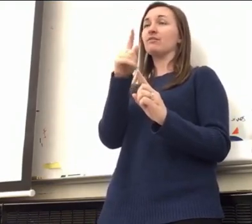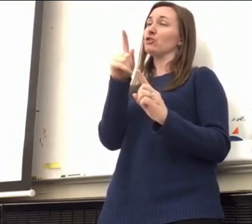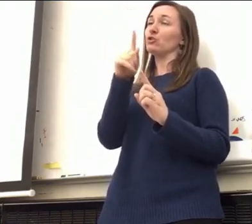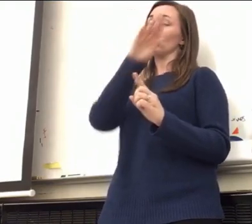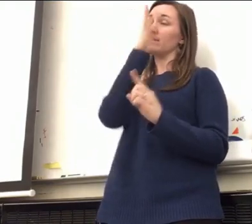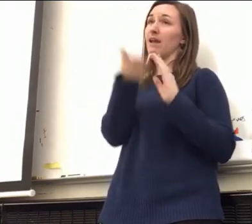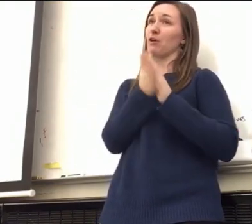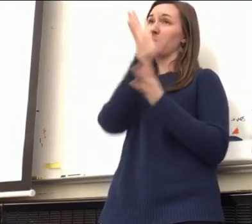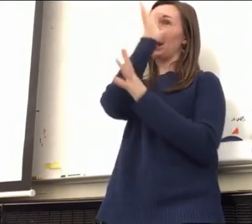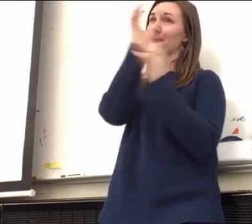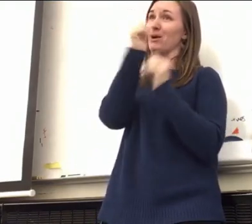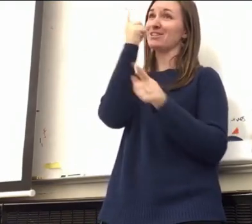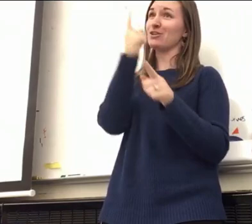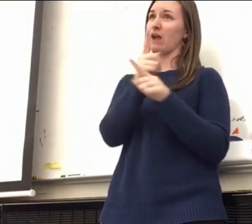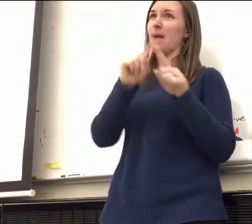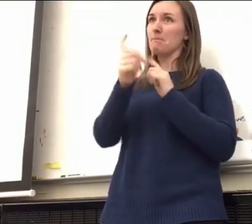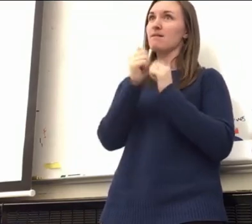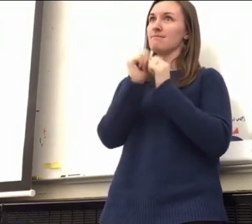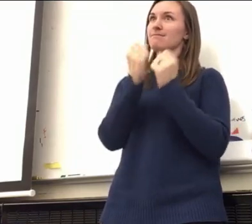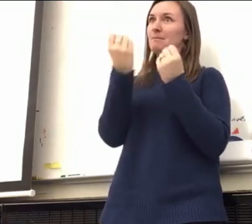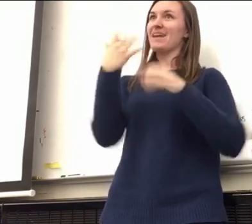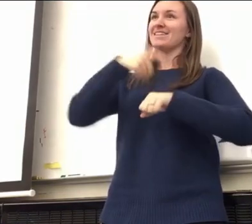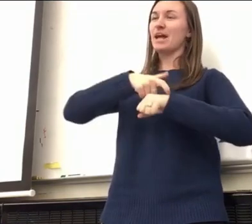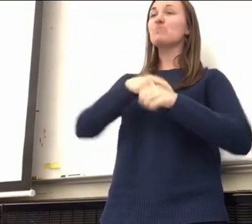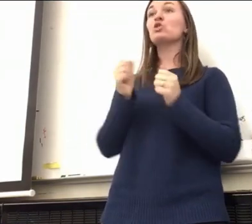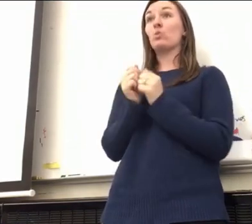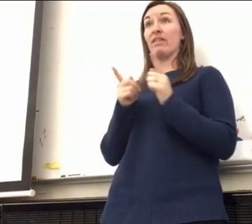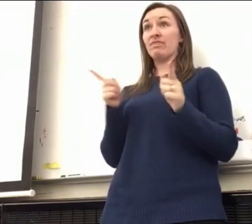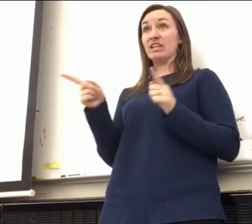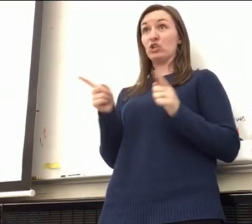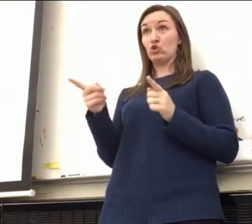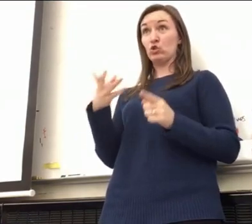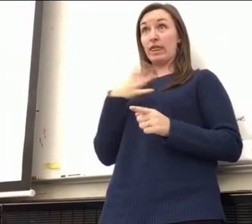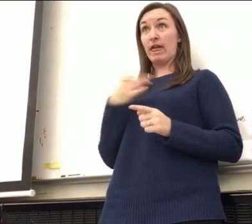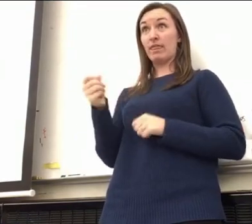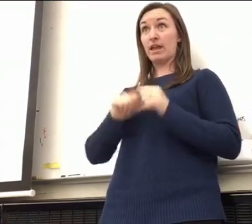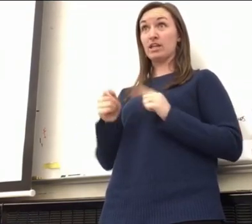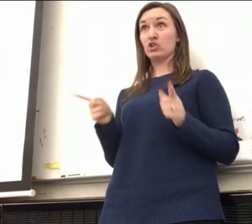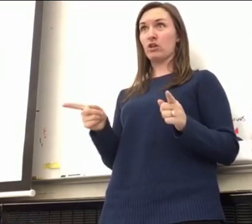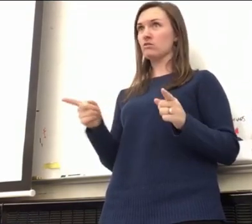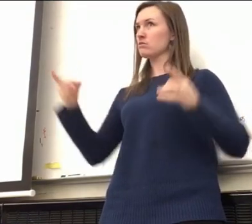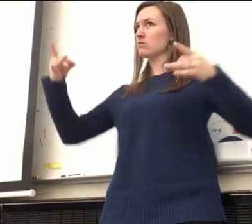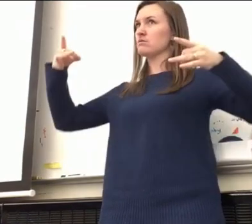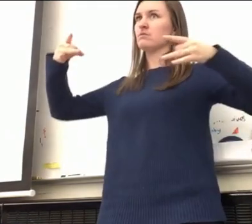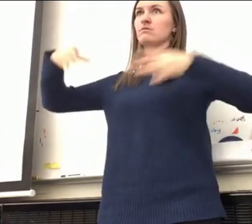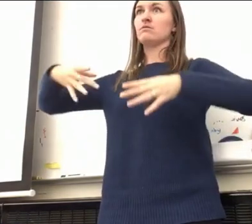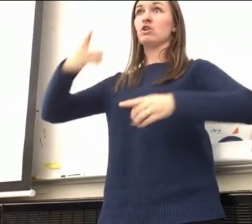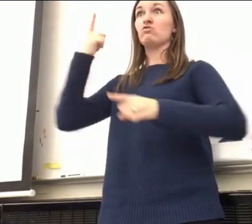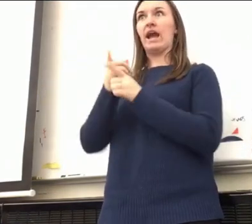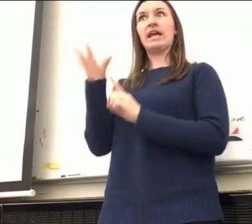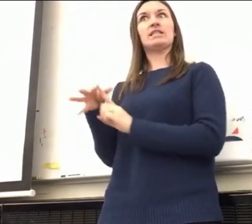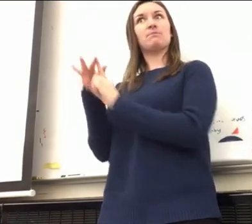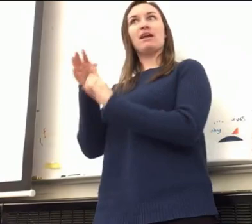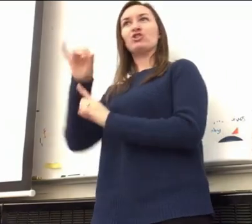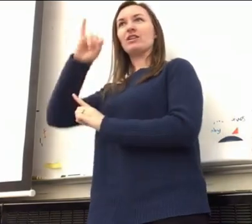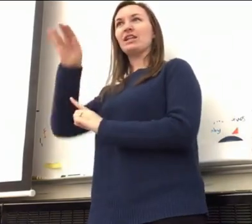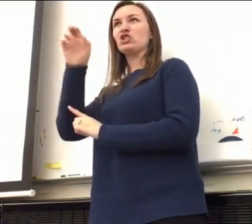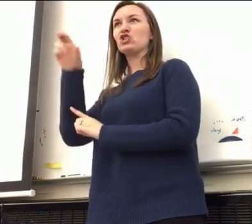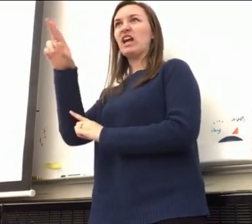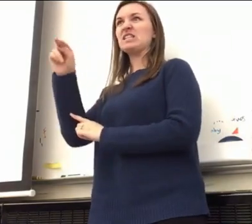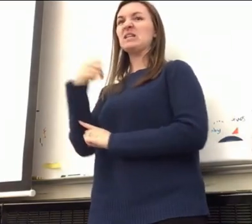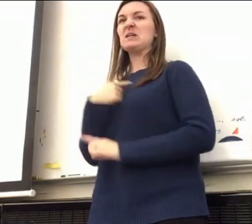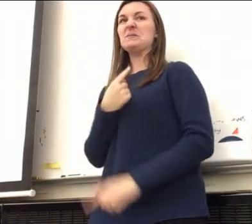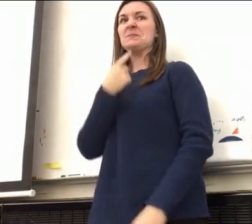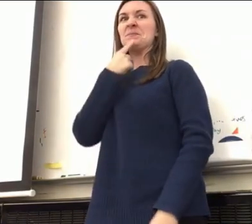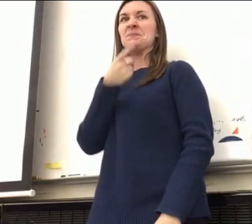was. Okay? Now, with these two, remember, do they like each other? Not really. No, especially Andrew Jackson. He's like his bitter